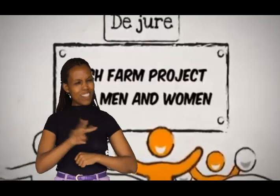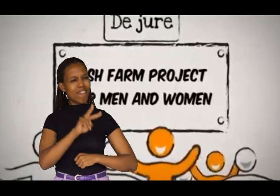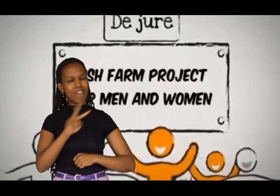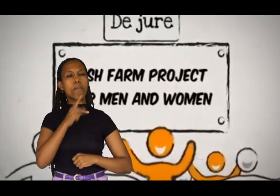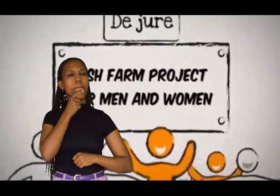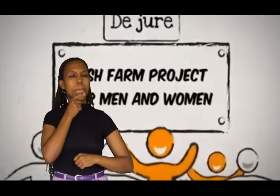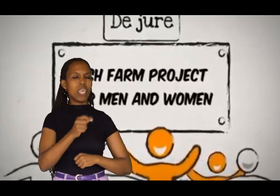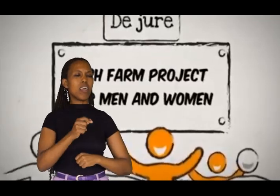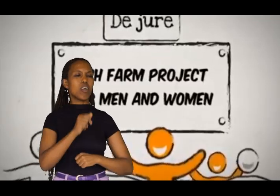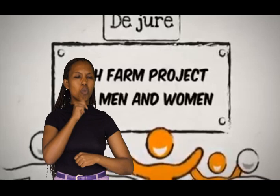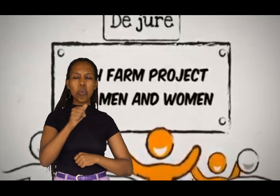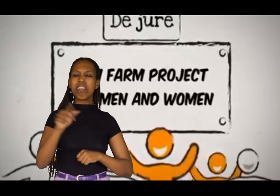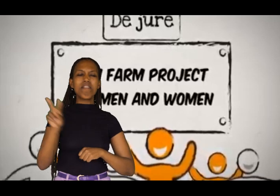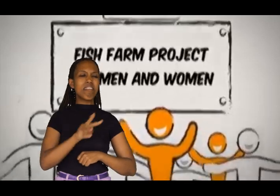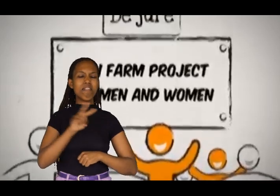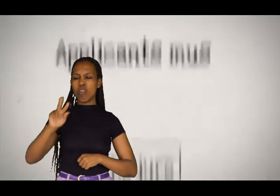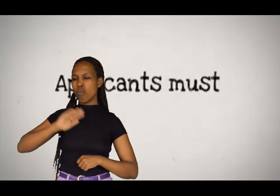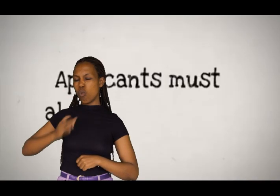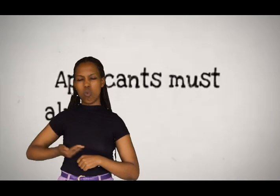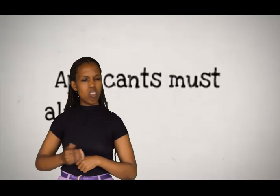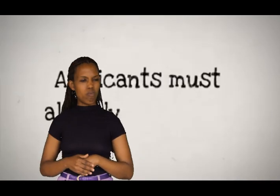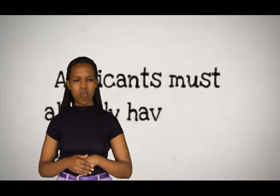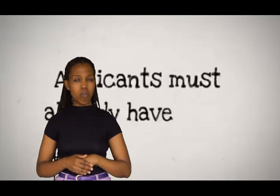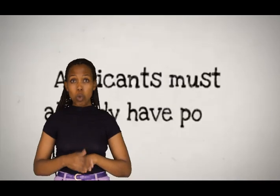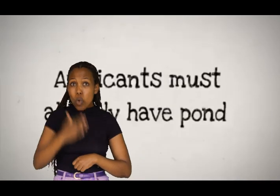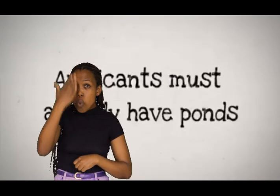and it is valued less compared to men.